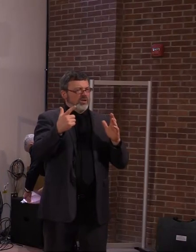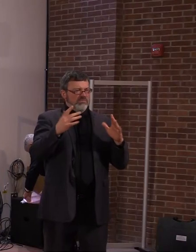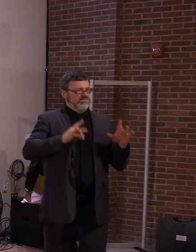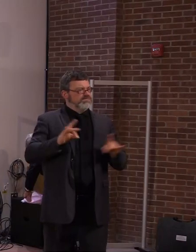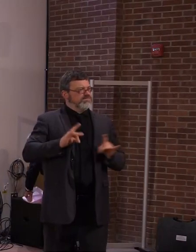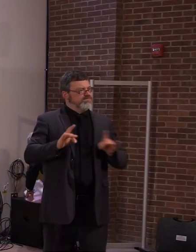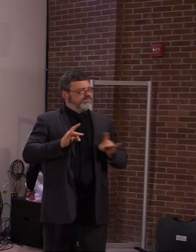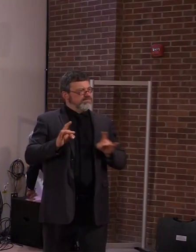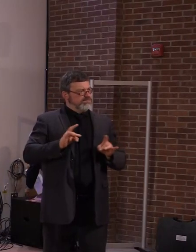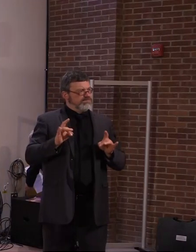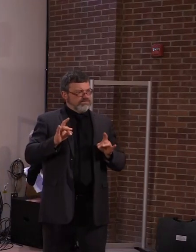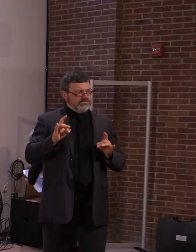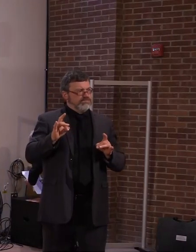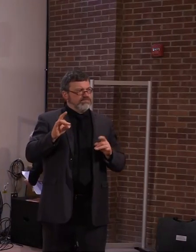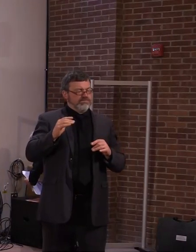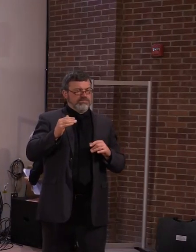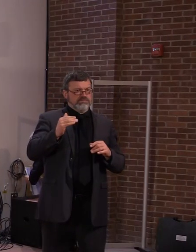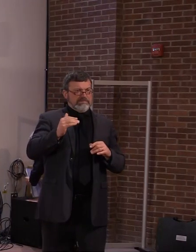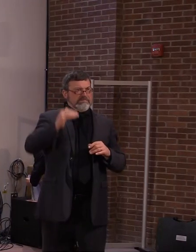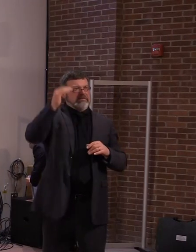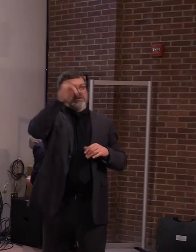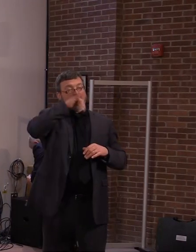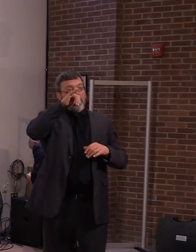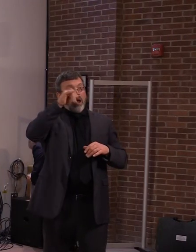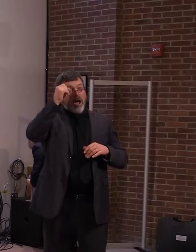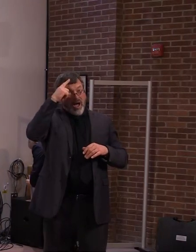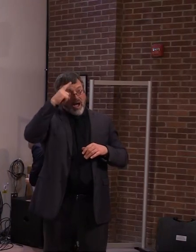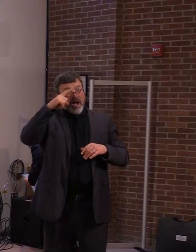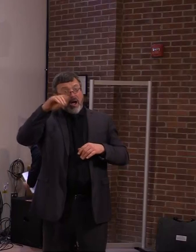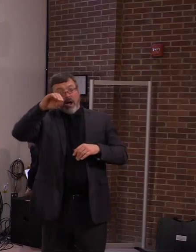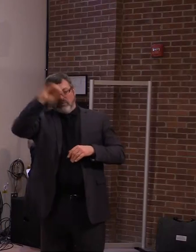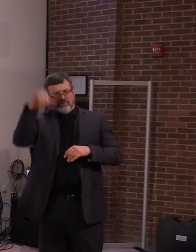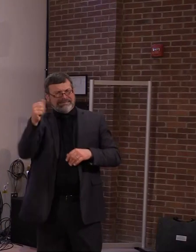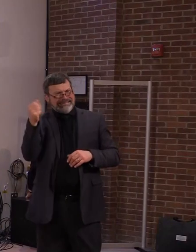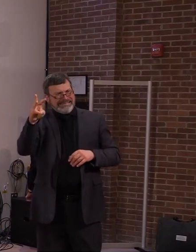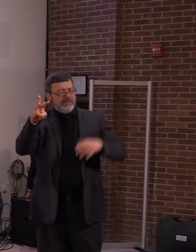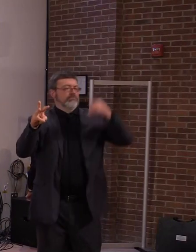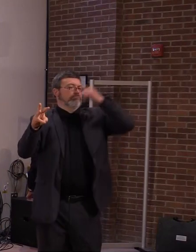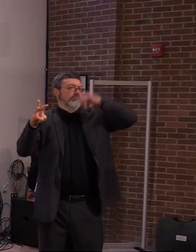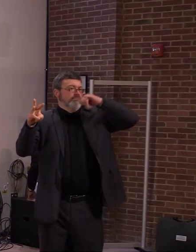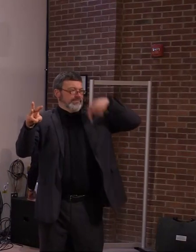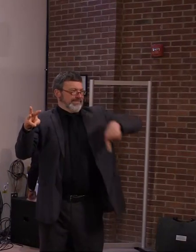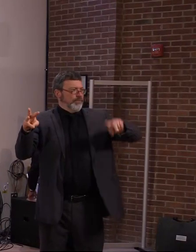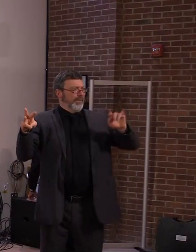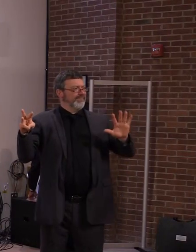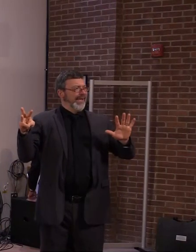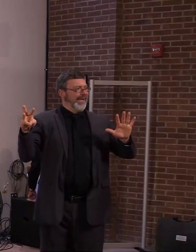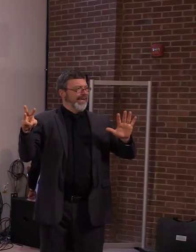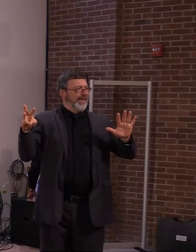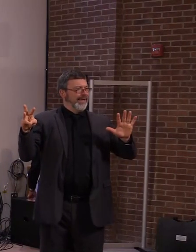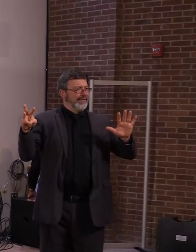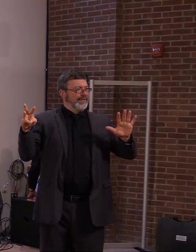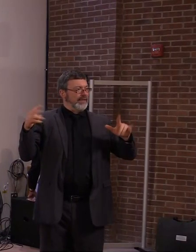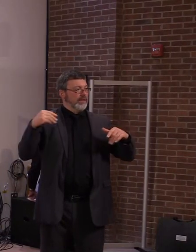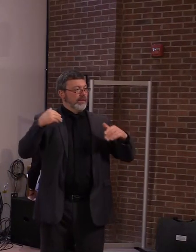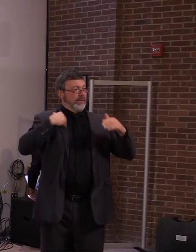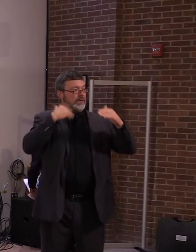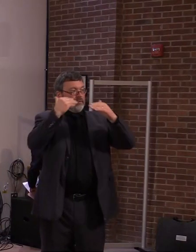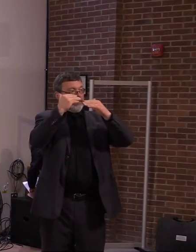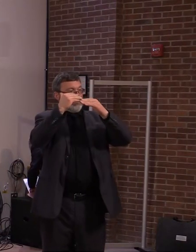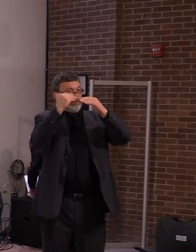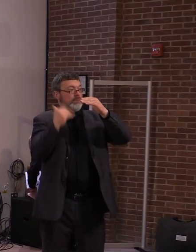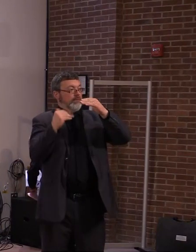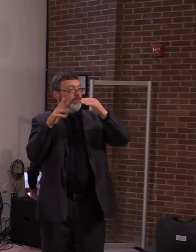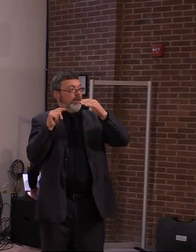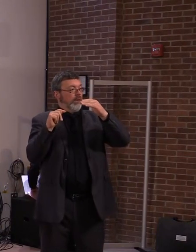about 16%. So our case rate was second based on the CDC data, but as you know, our case positivity rate is about